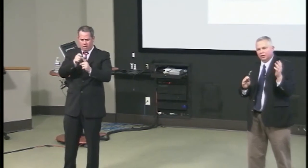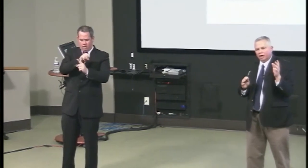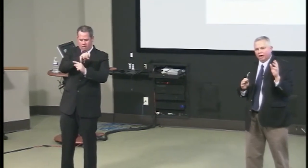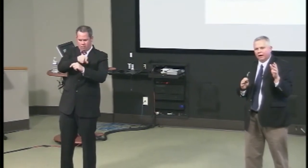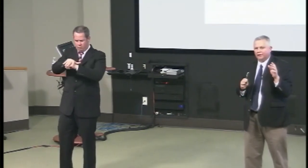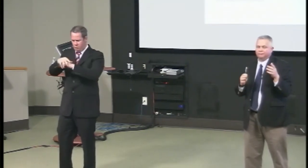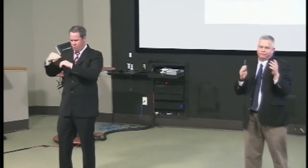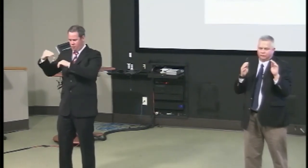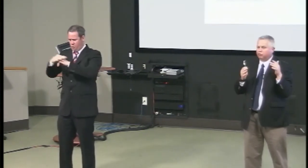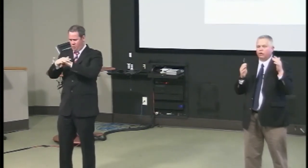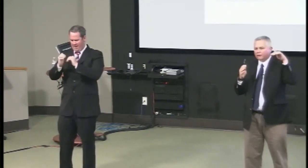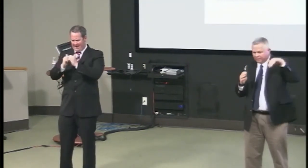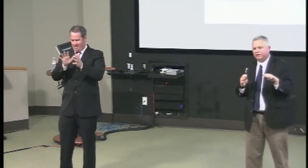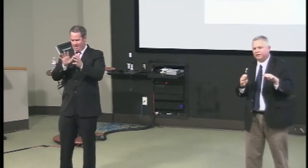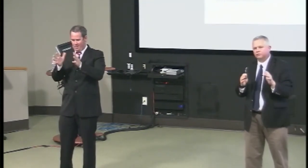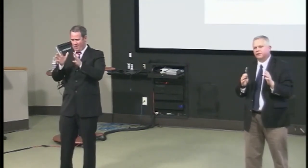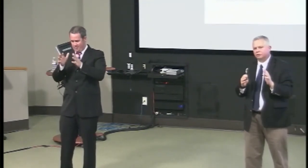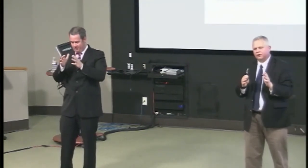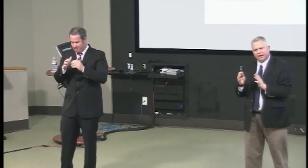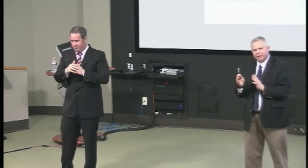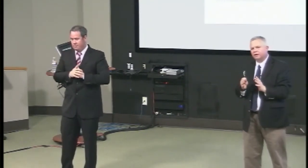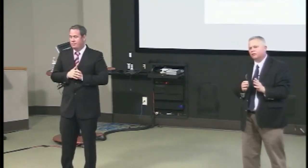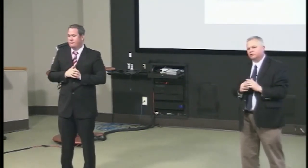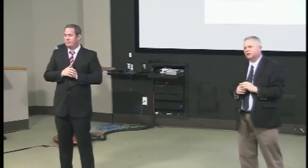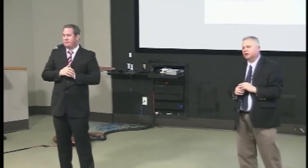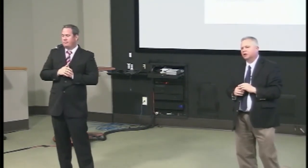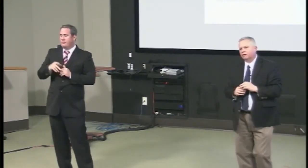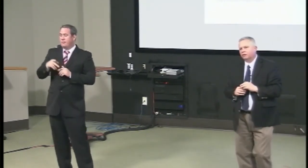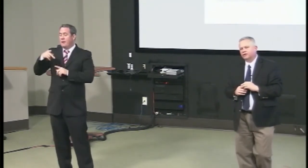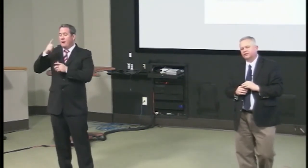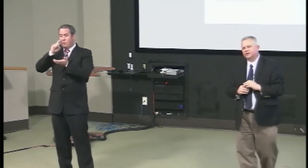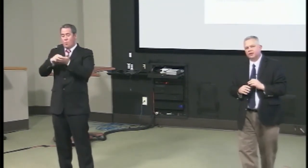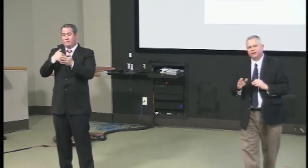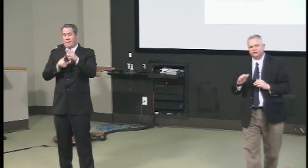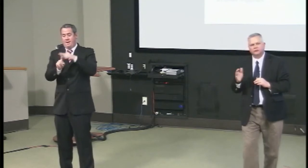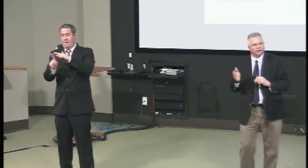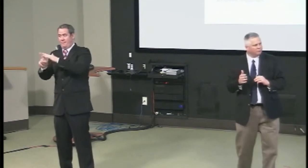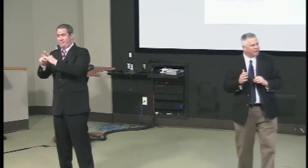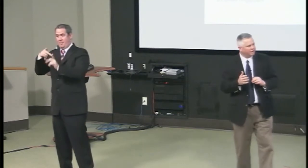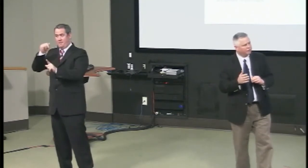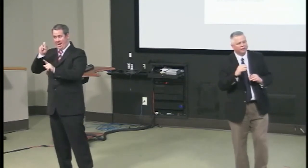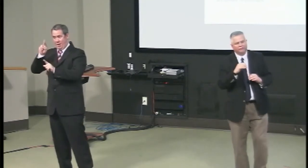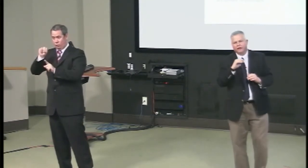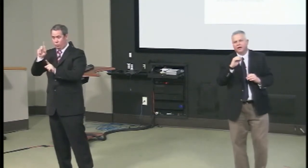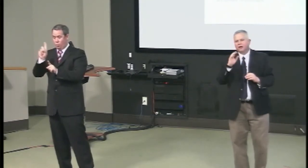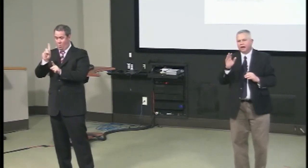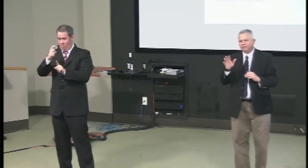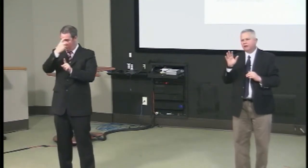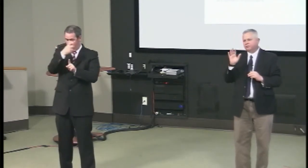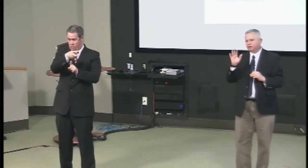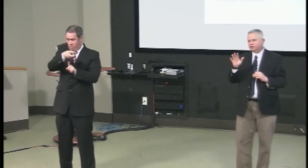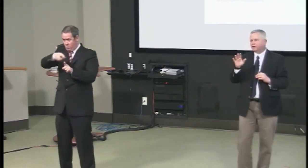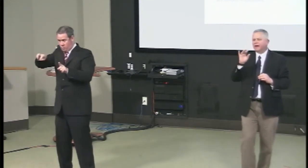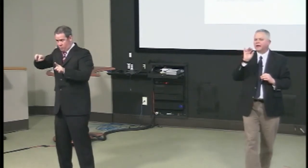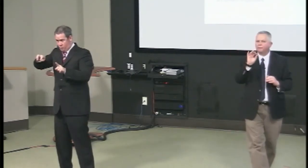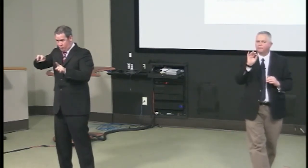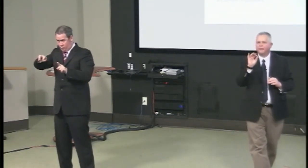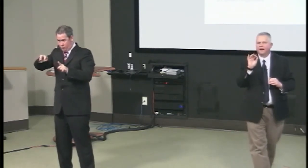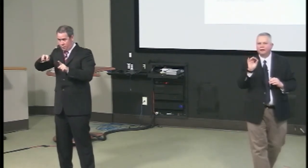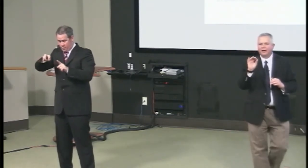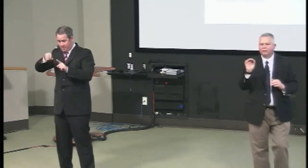ventral, broadly ventral increase, I think holds across these studies. Certainly many others have come to show